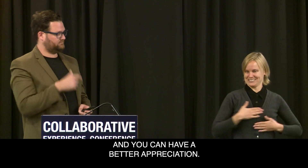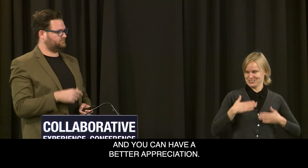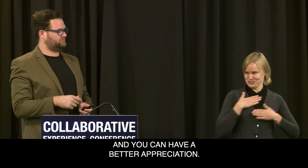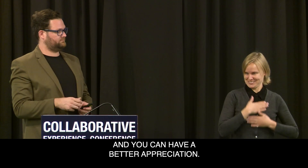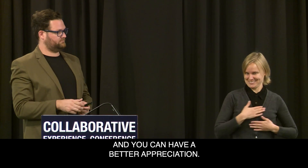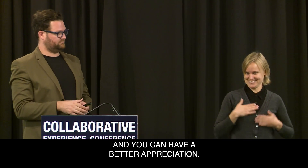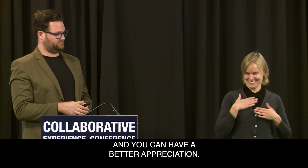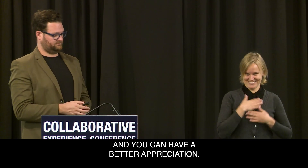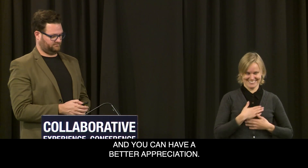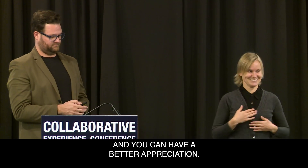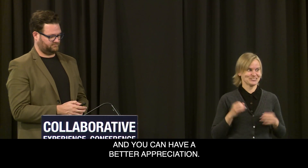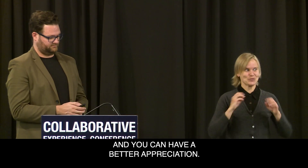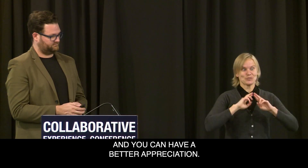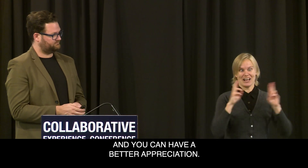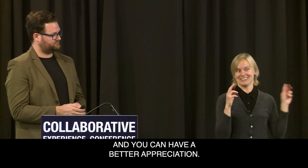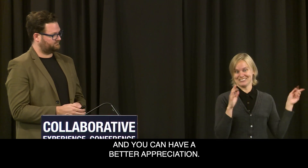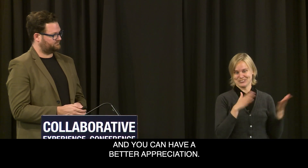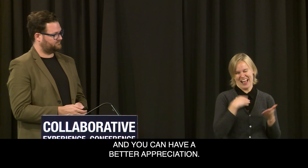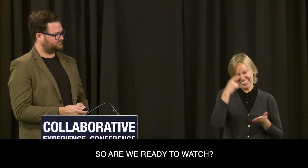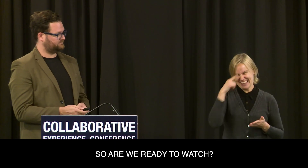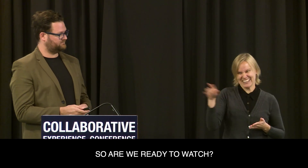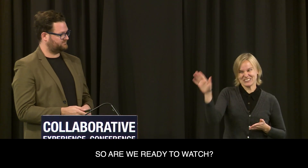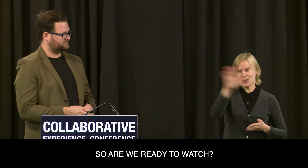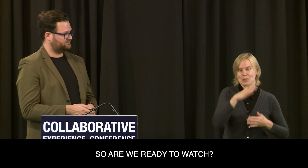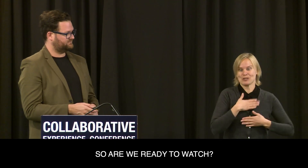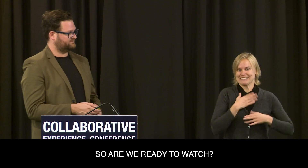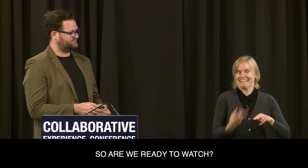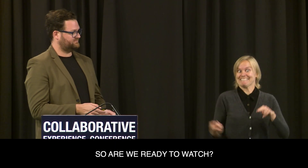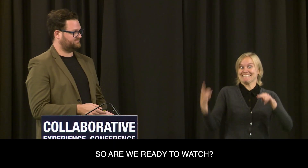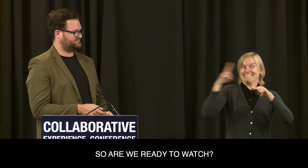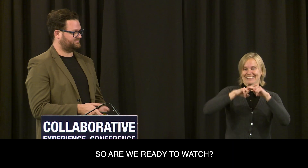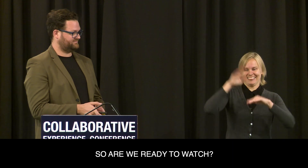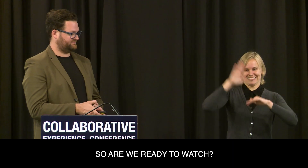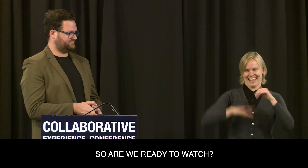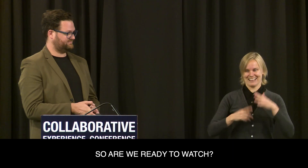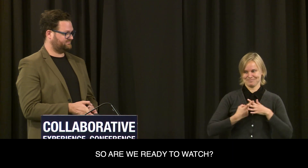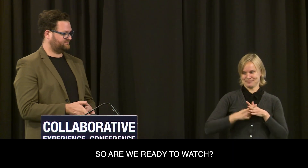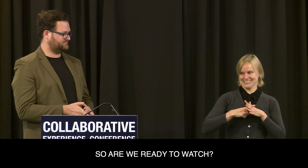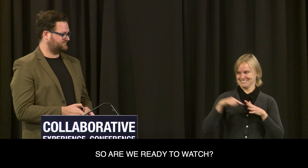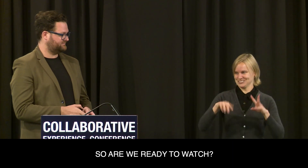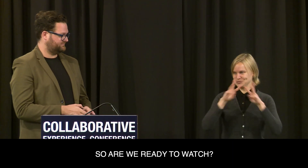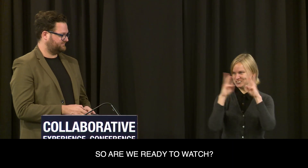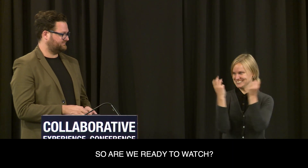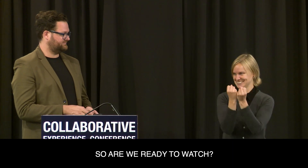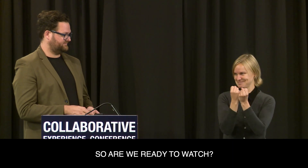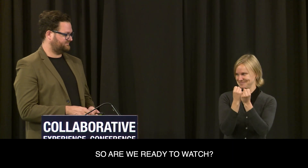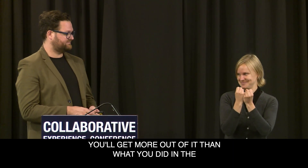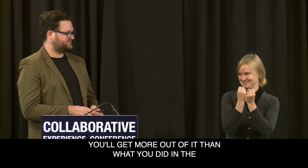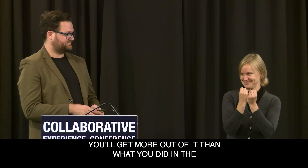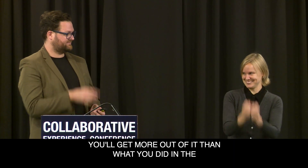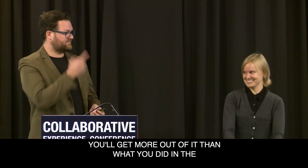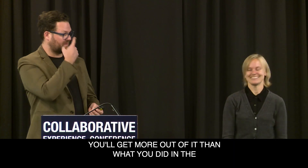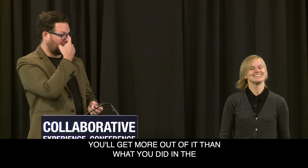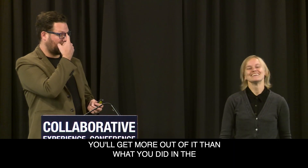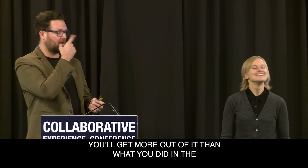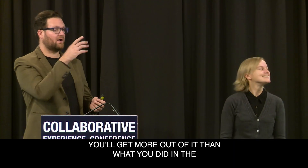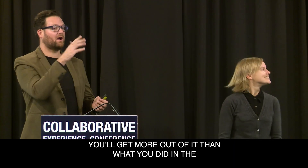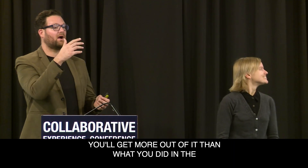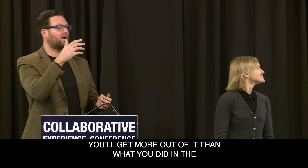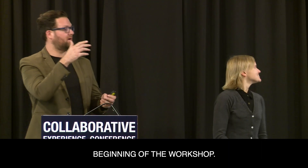and you can have a better appreciation. So are we ready to watch? And you'll get more out of it than what you did in the beginning